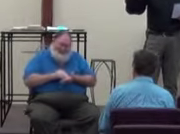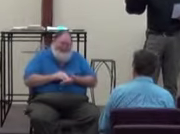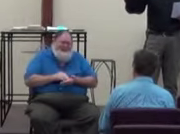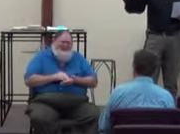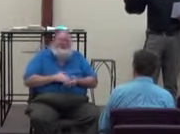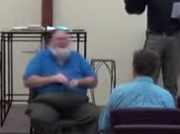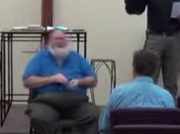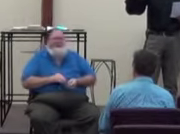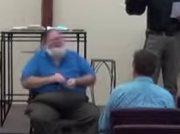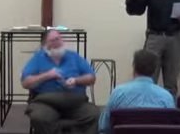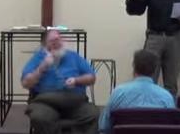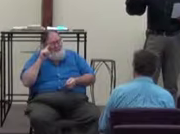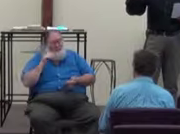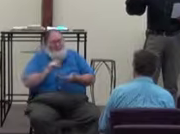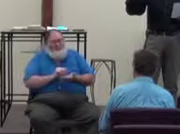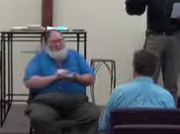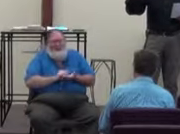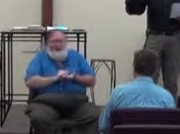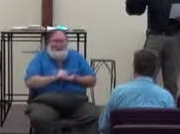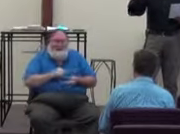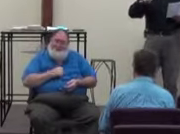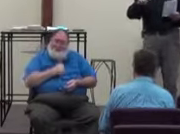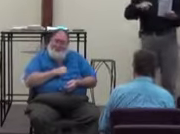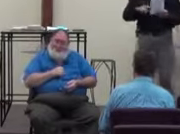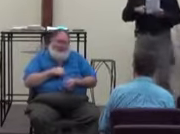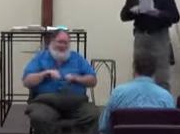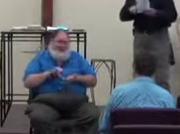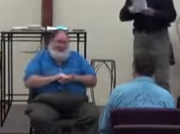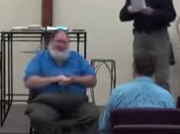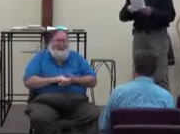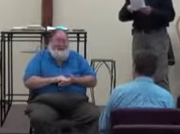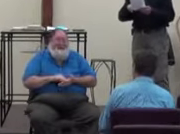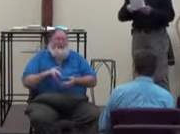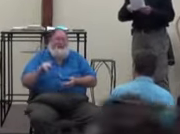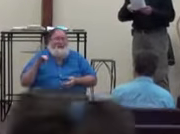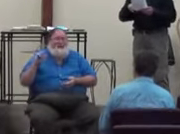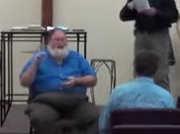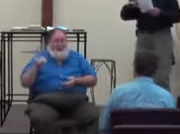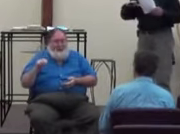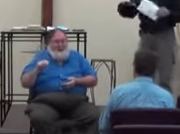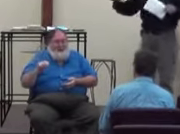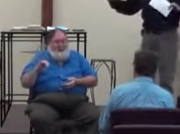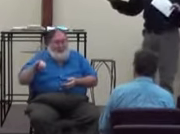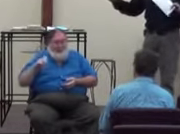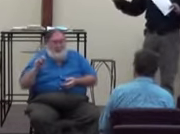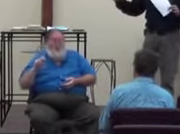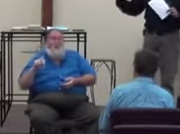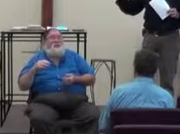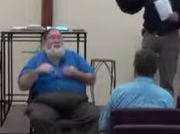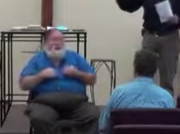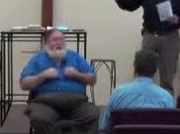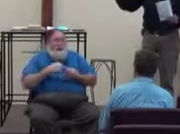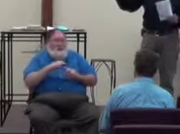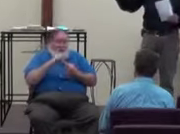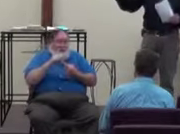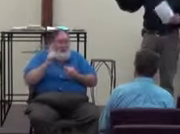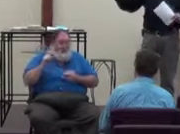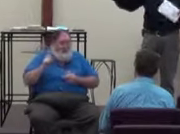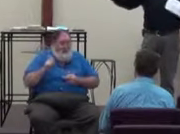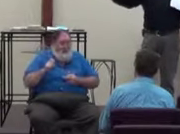engraved. I am so sorry, but I did it. Kim Jones is starting a special needs ministry. They had their meeting. That thing